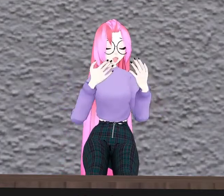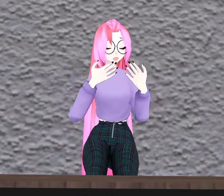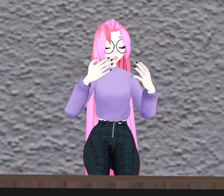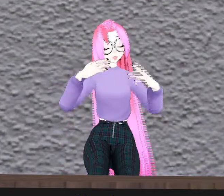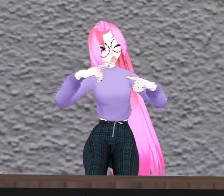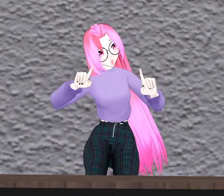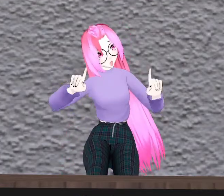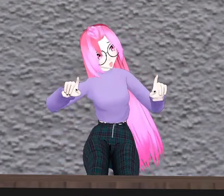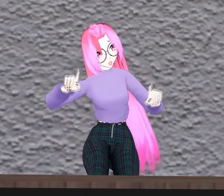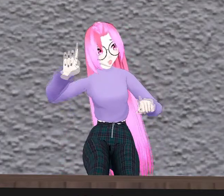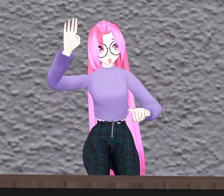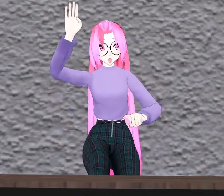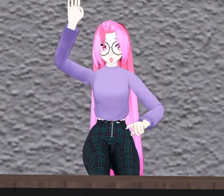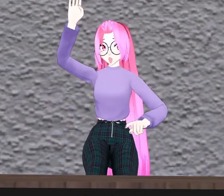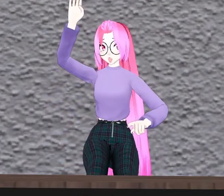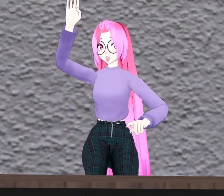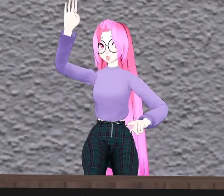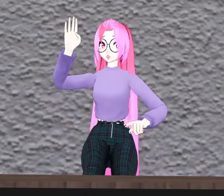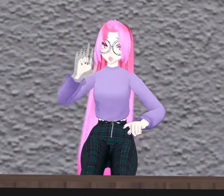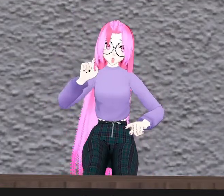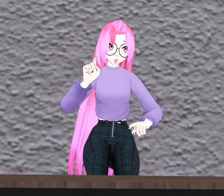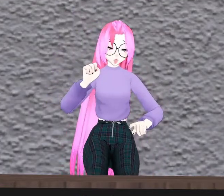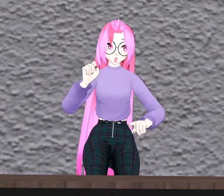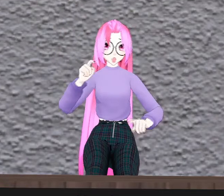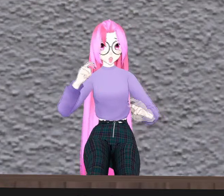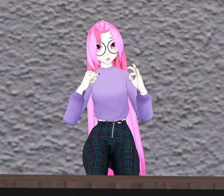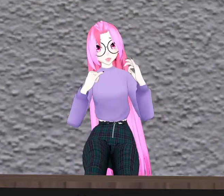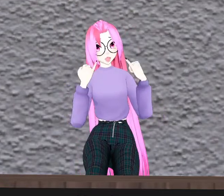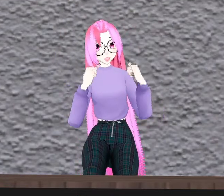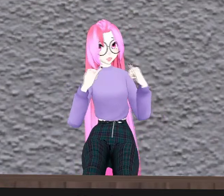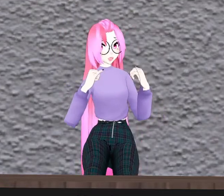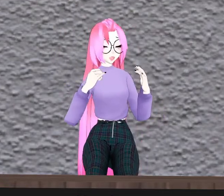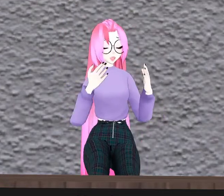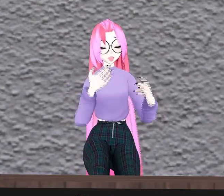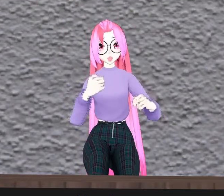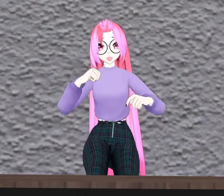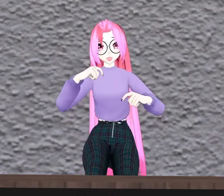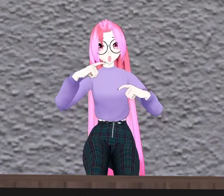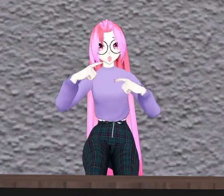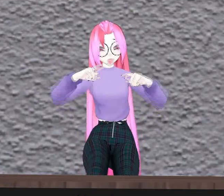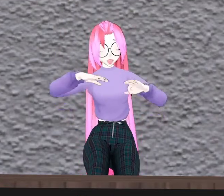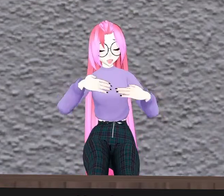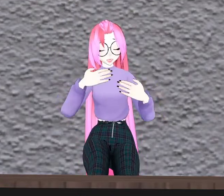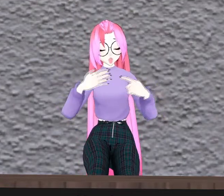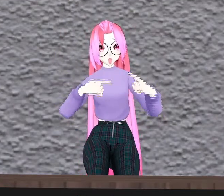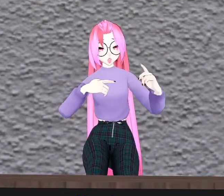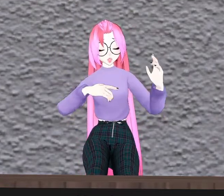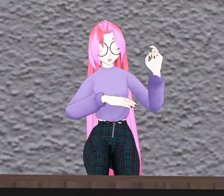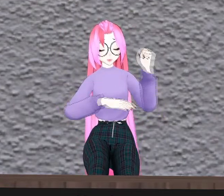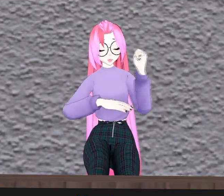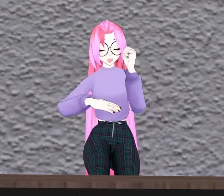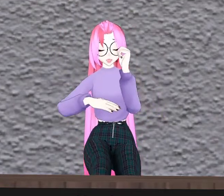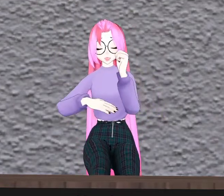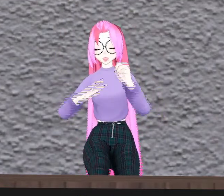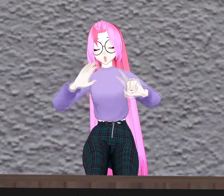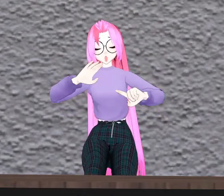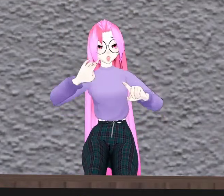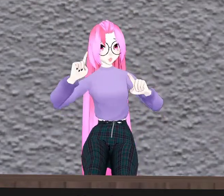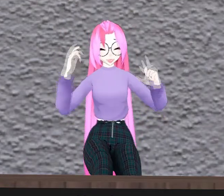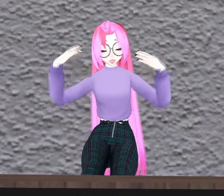class unless you have a question. So if you're like, Jenny, I want to know how to sign dinosaur, but I